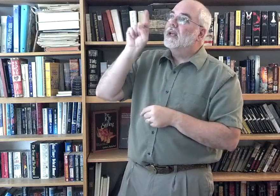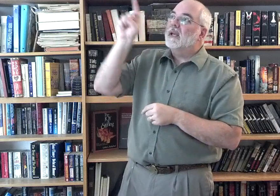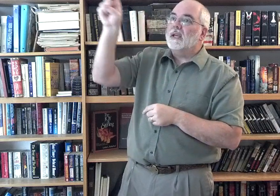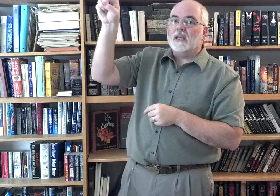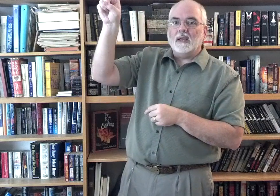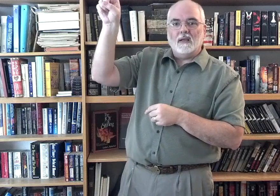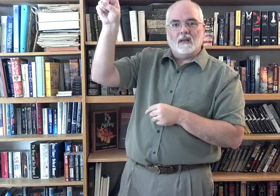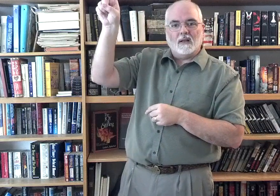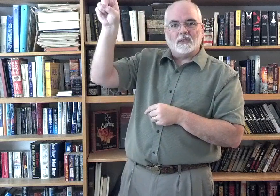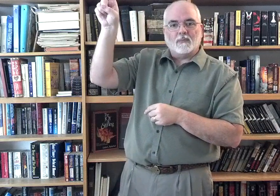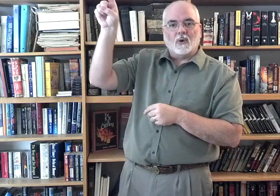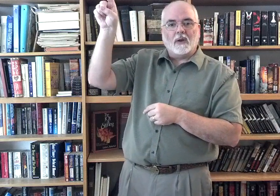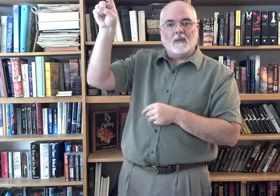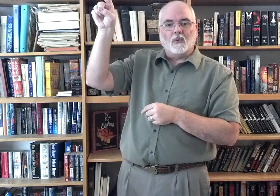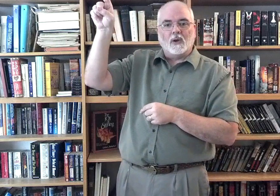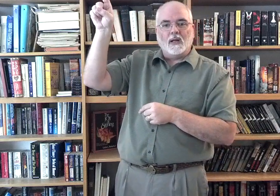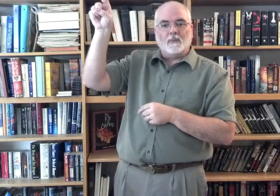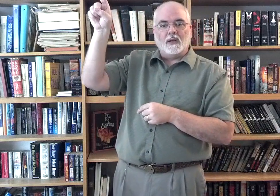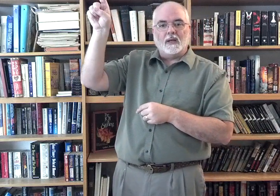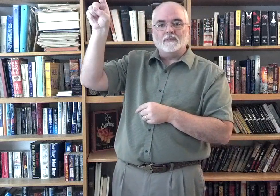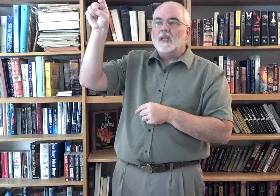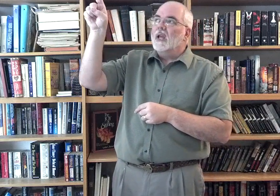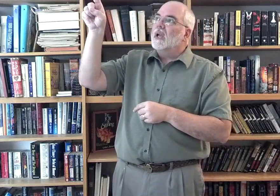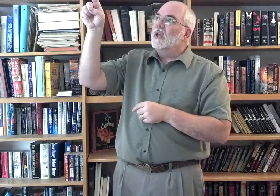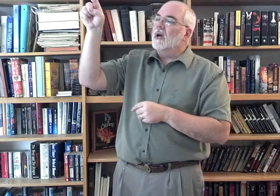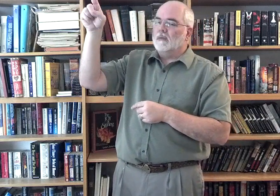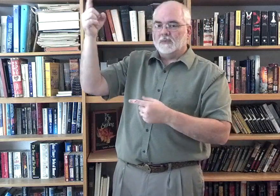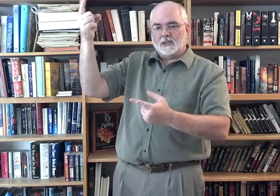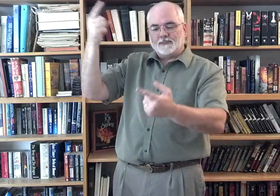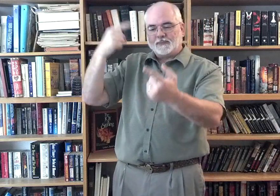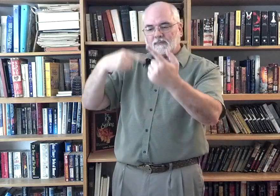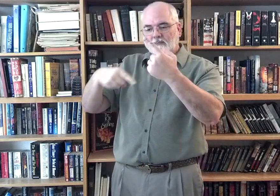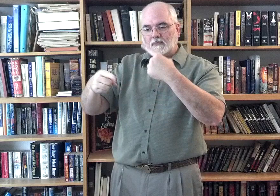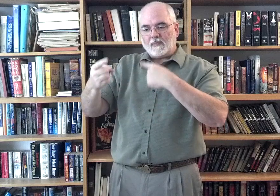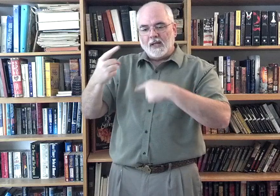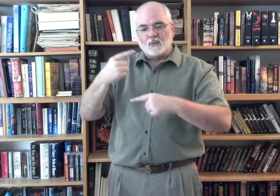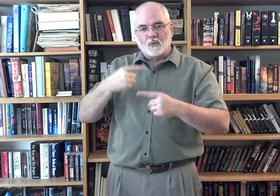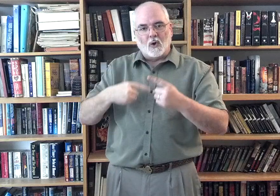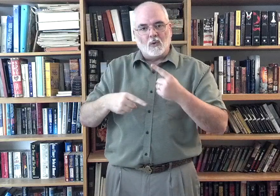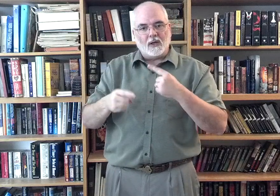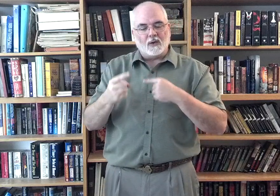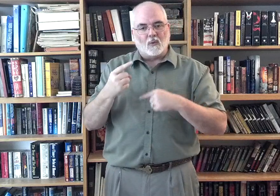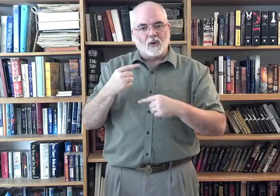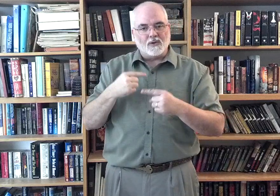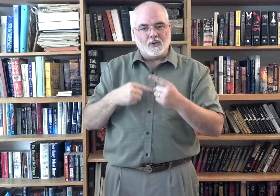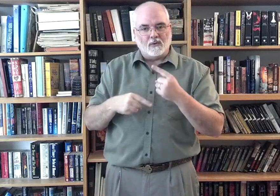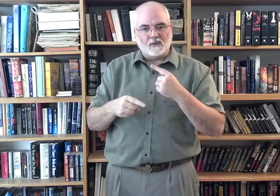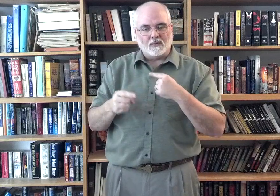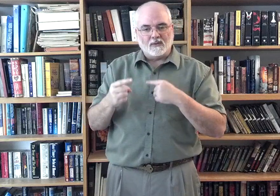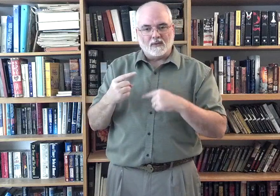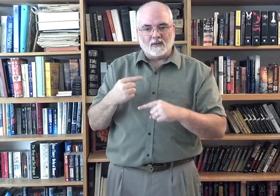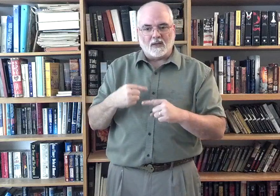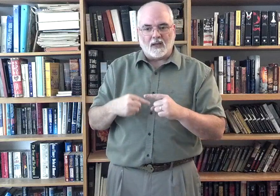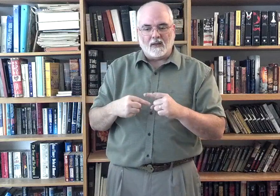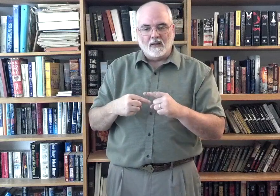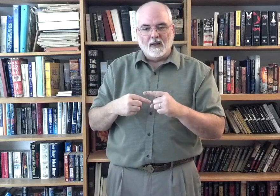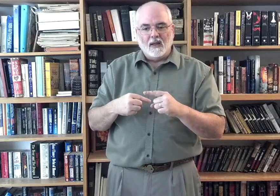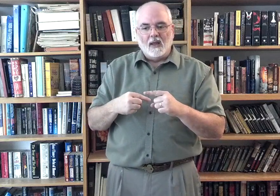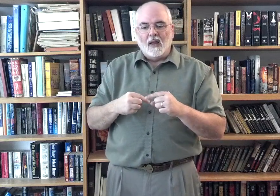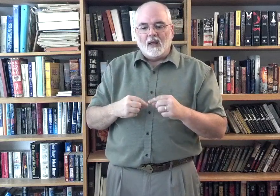He. There's the pronoun pointing up again. Comes. It's rolling towards you. Okay.